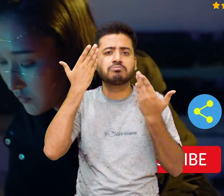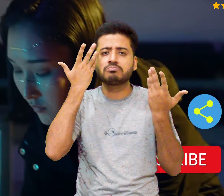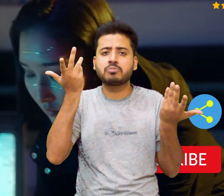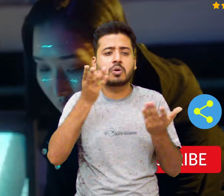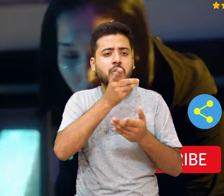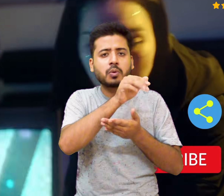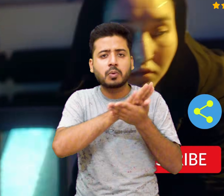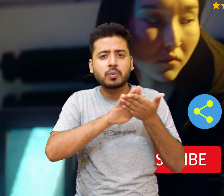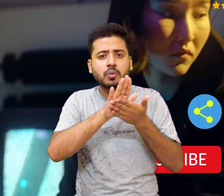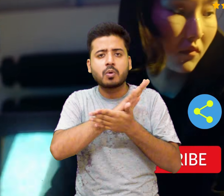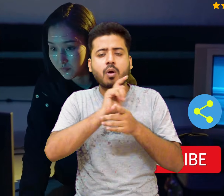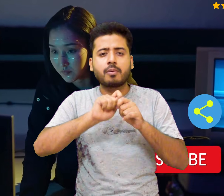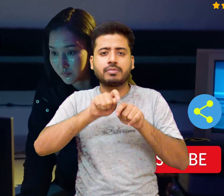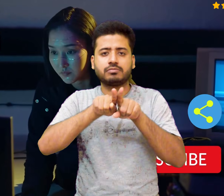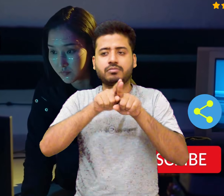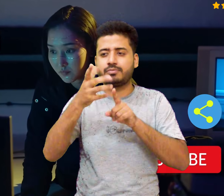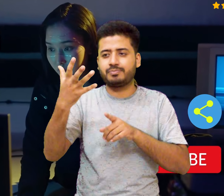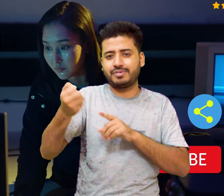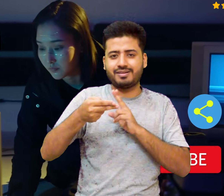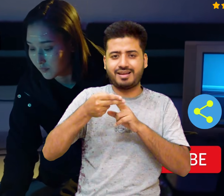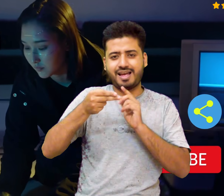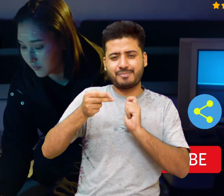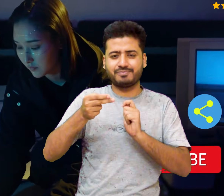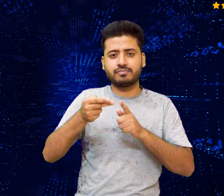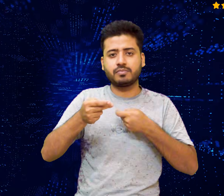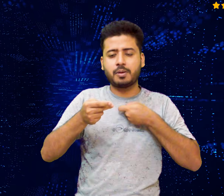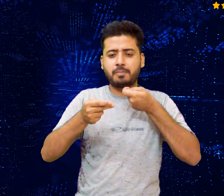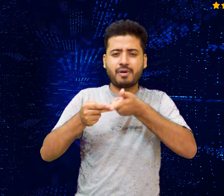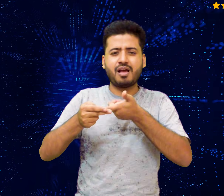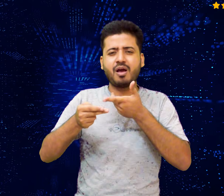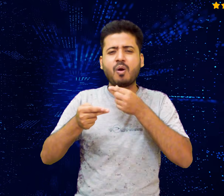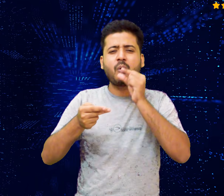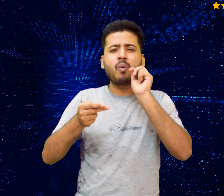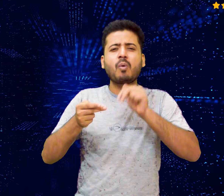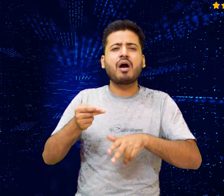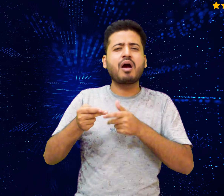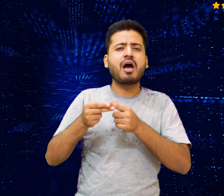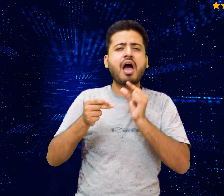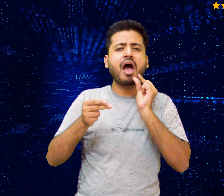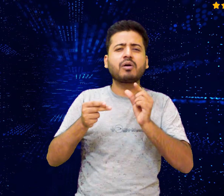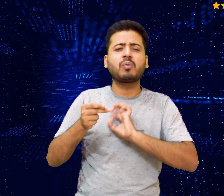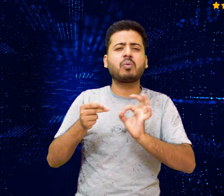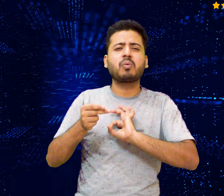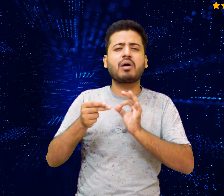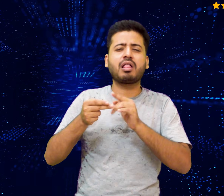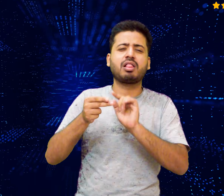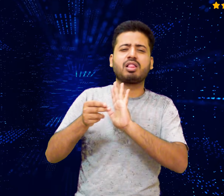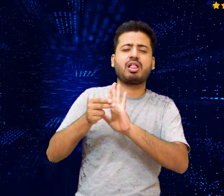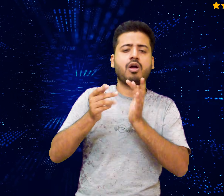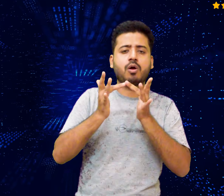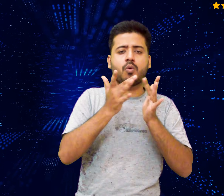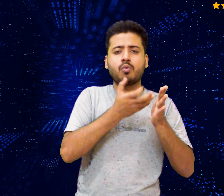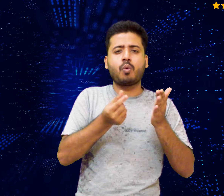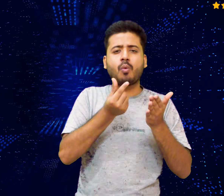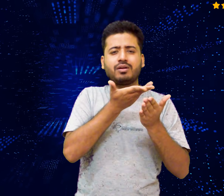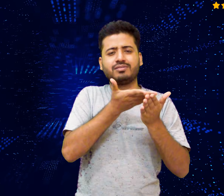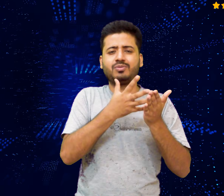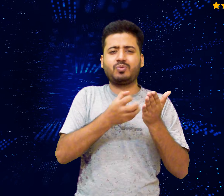flags. Unexpected loss of cellular service. If your phone suddenly loses signal or displays no service when you should